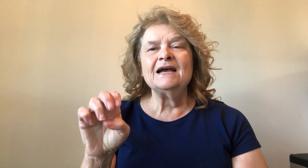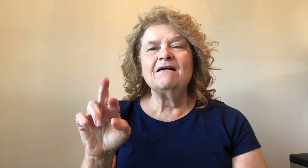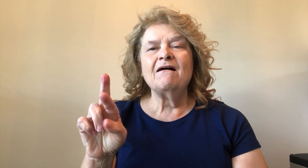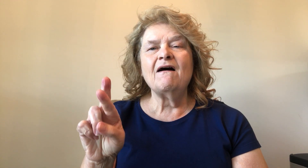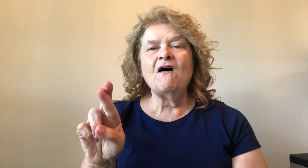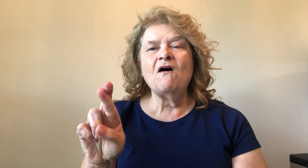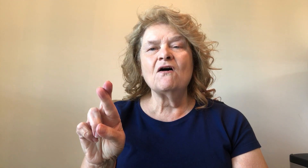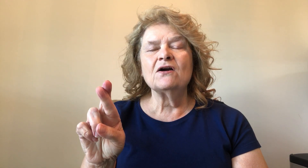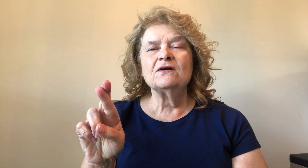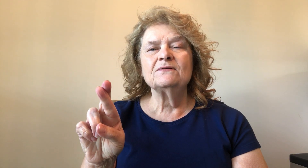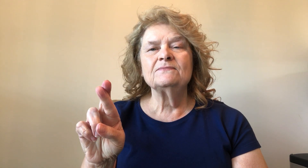L-A-T-E-R.